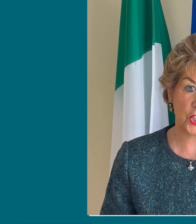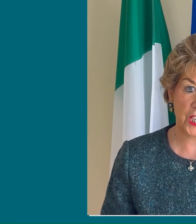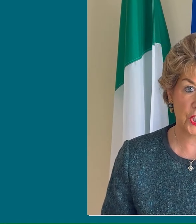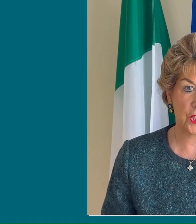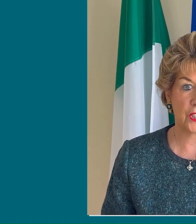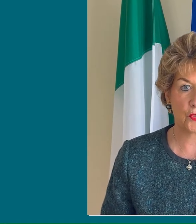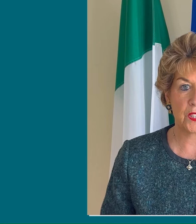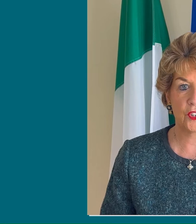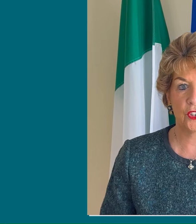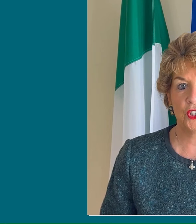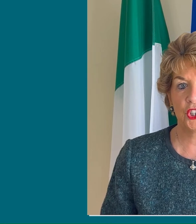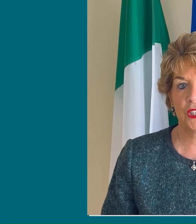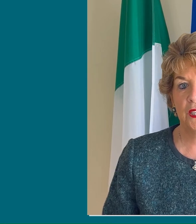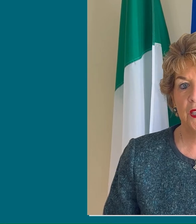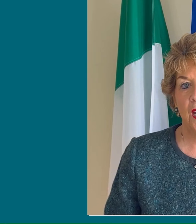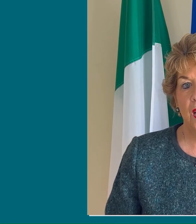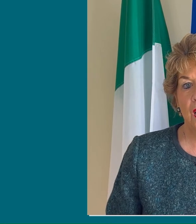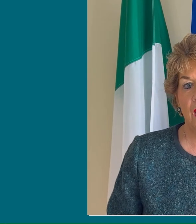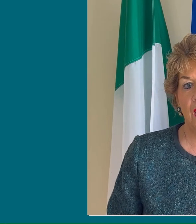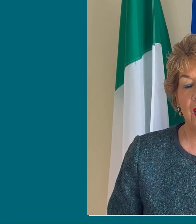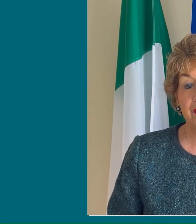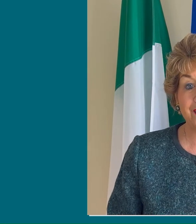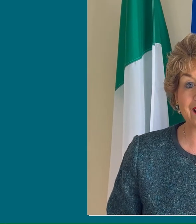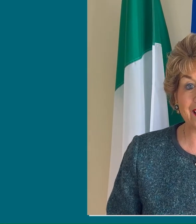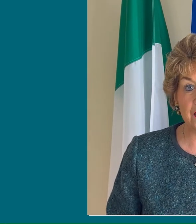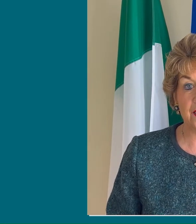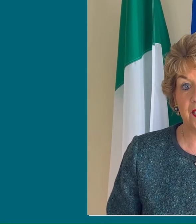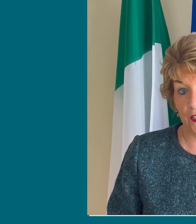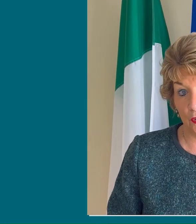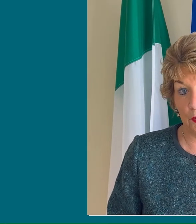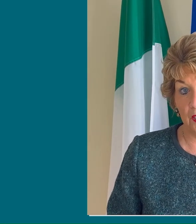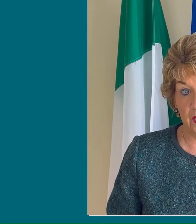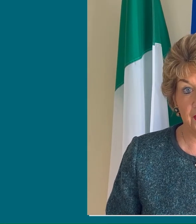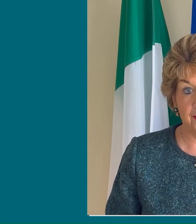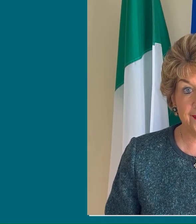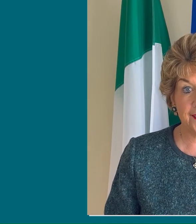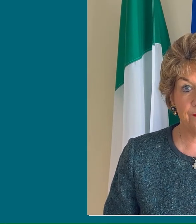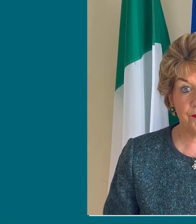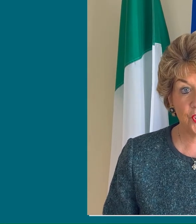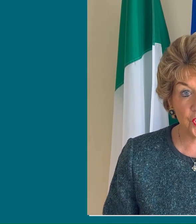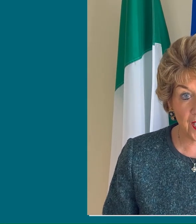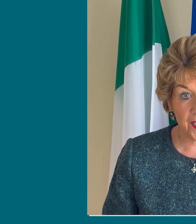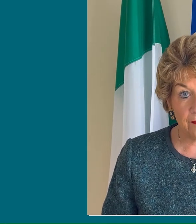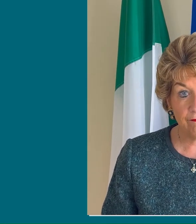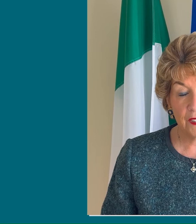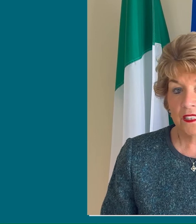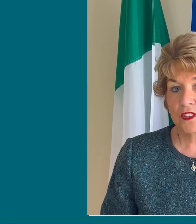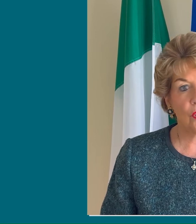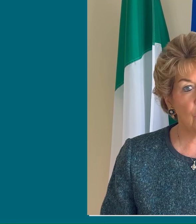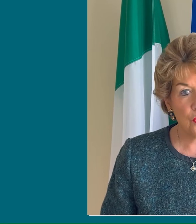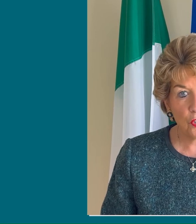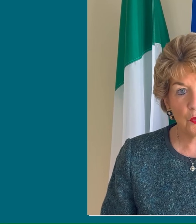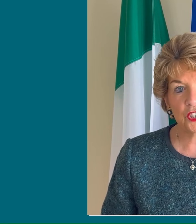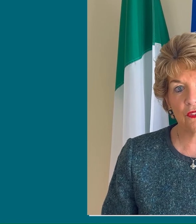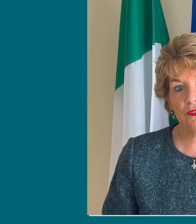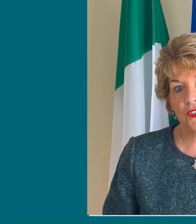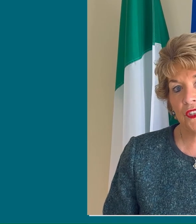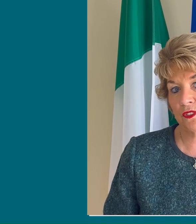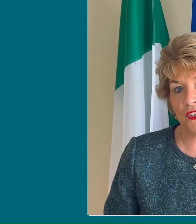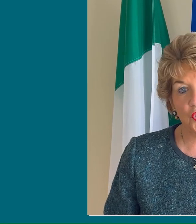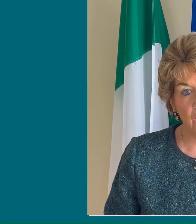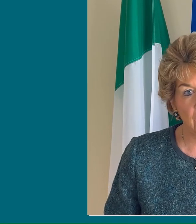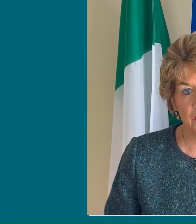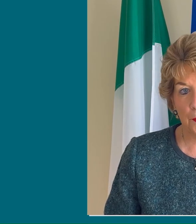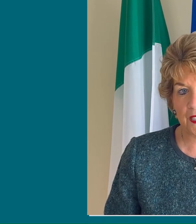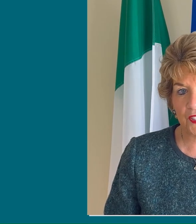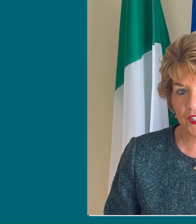informed education and research. Ireland is a global island. Today, there are no issues that